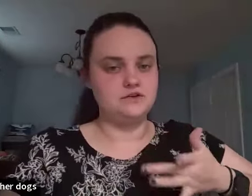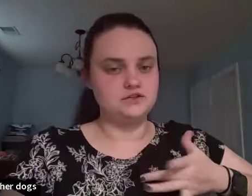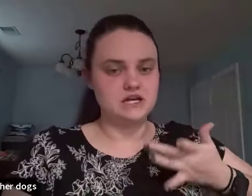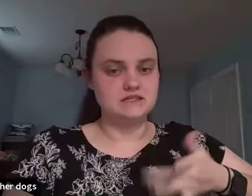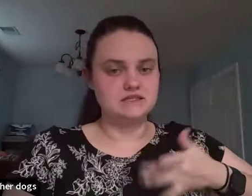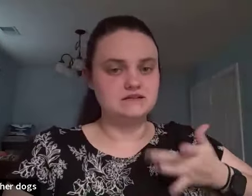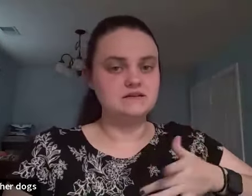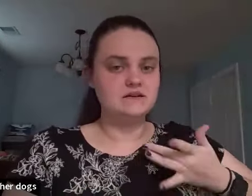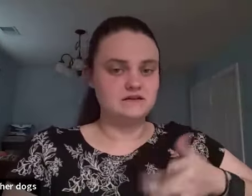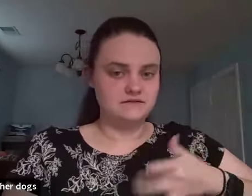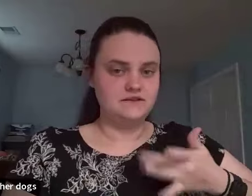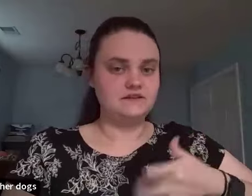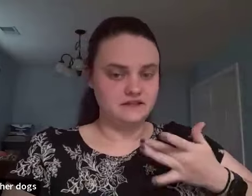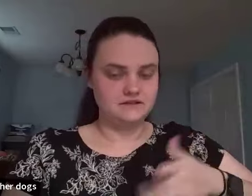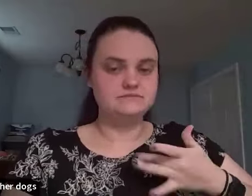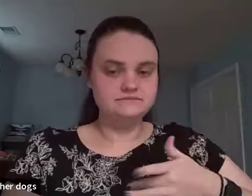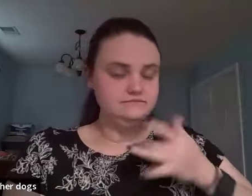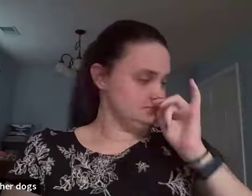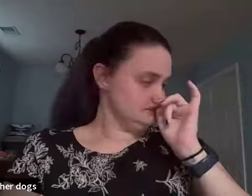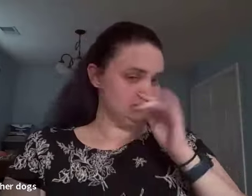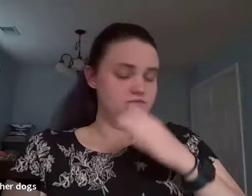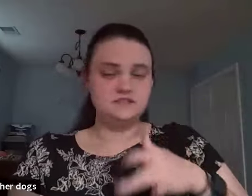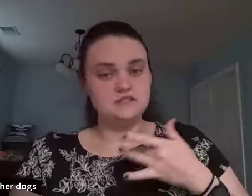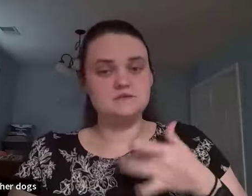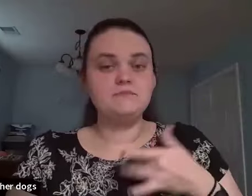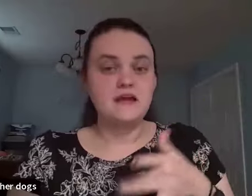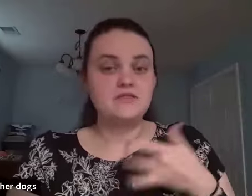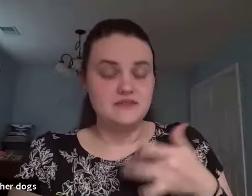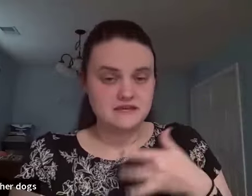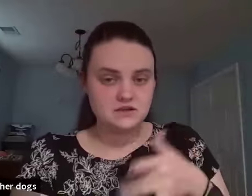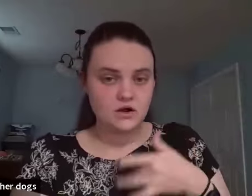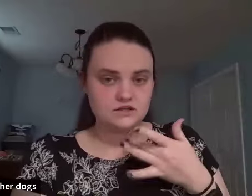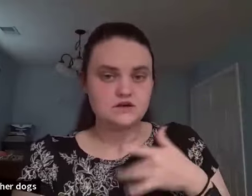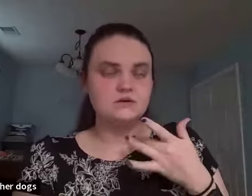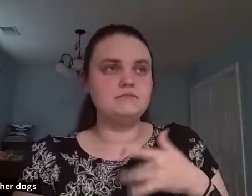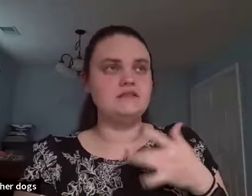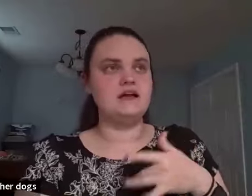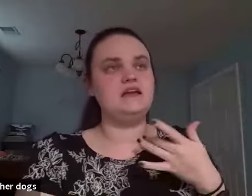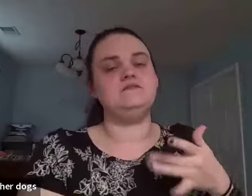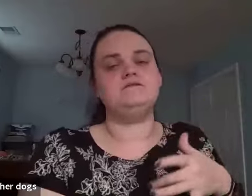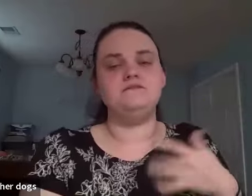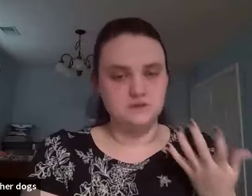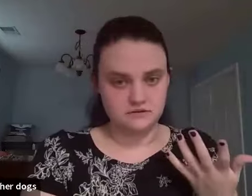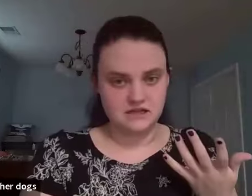of your chest. Feeling. Excuse me. Now, this also can mean like it feels